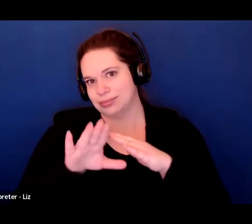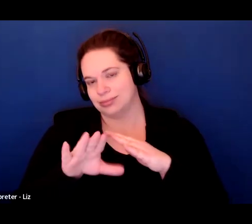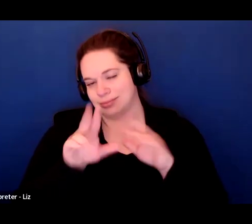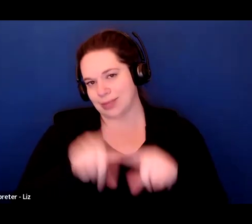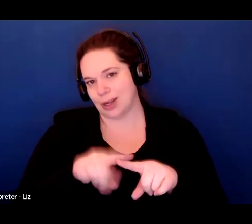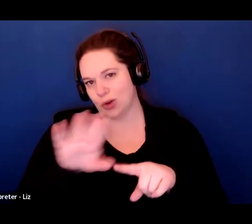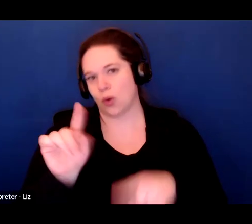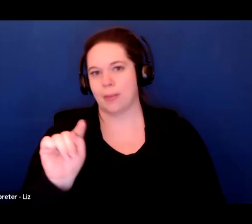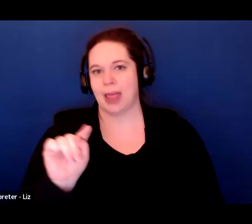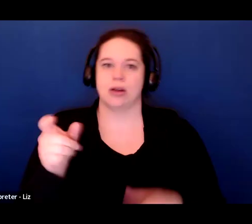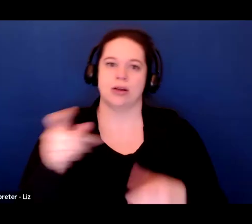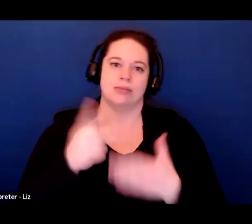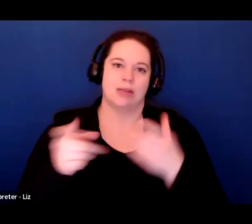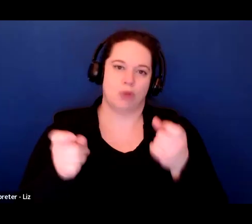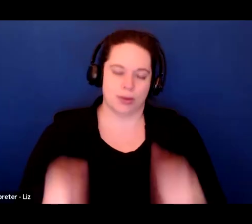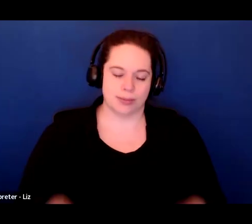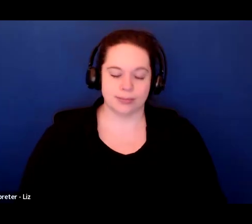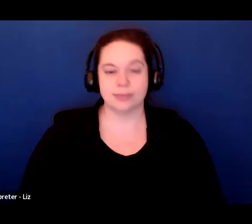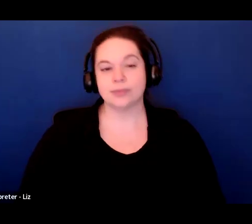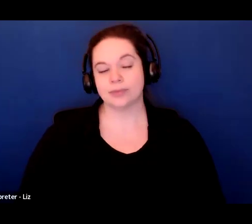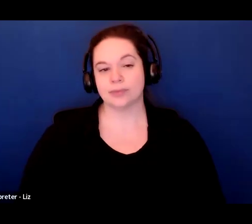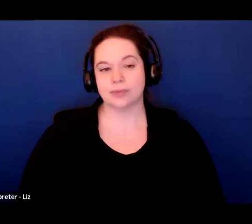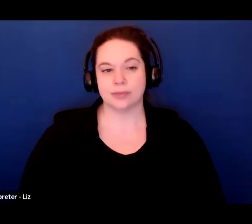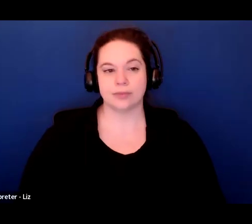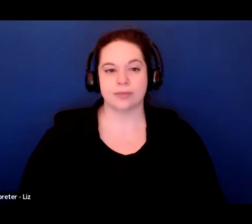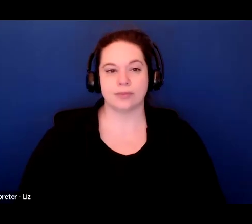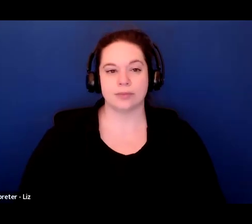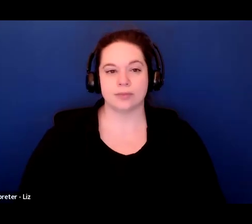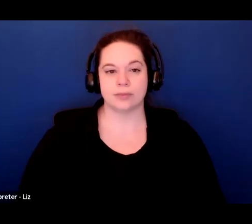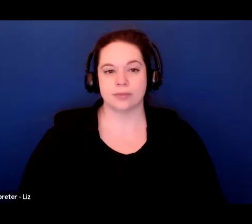management is. Um,